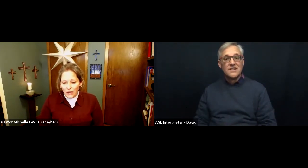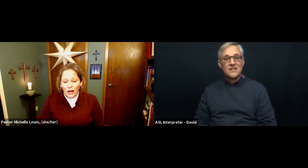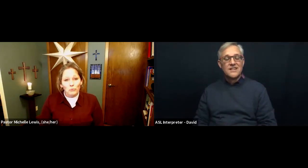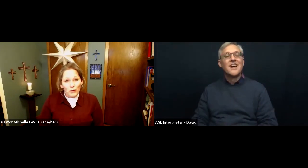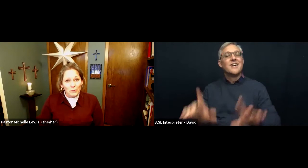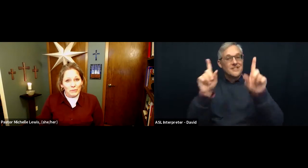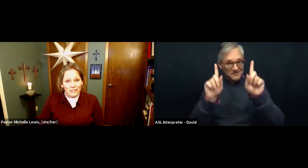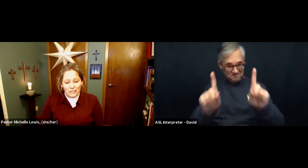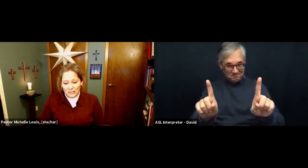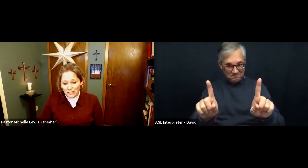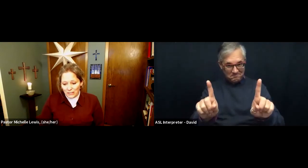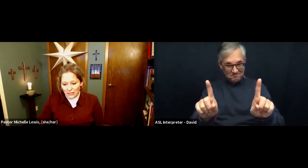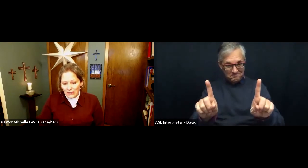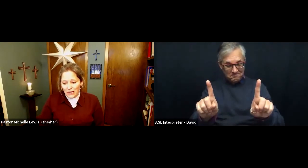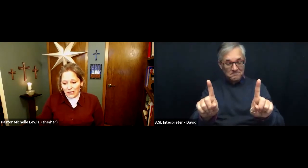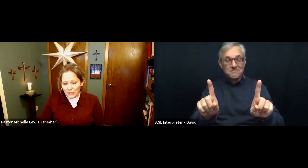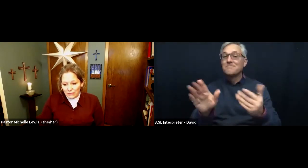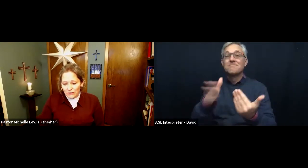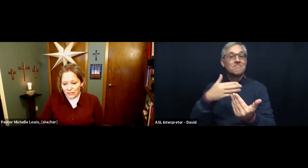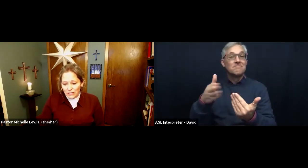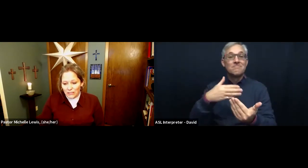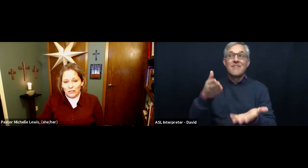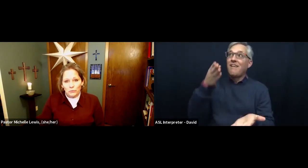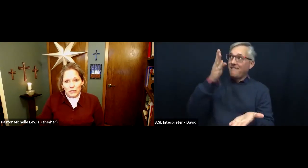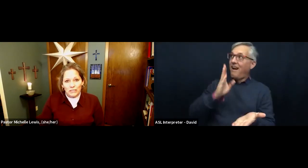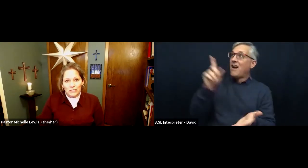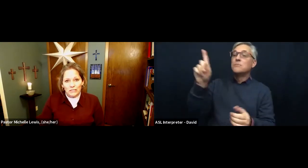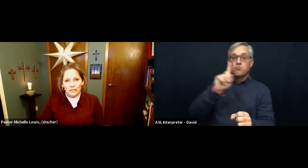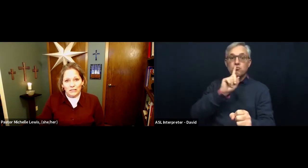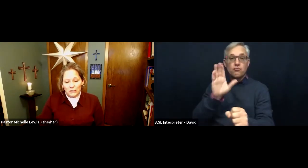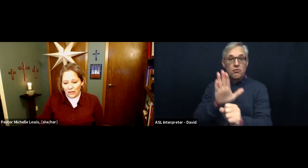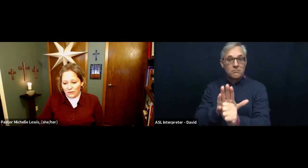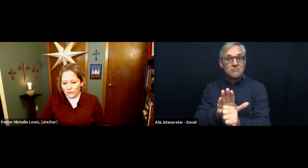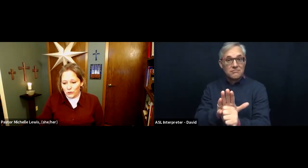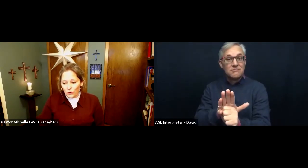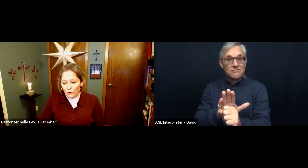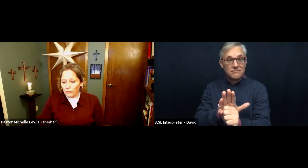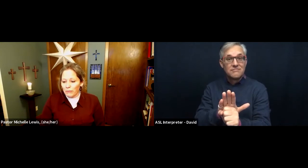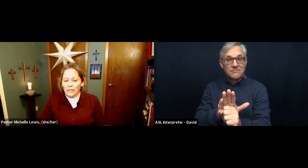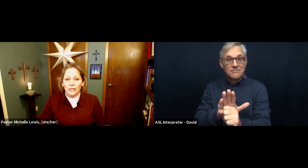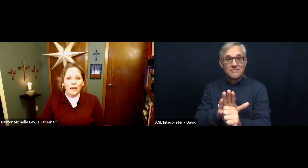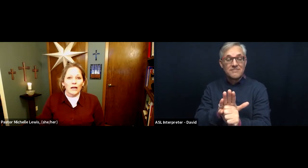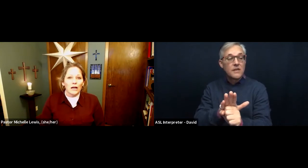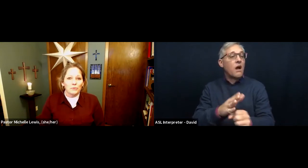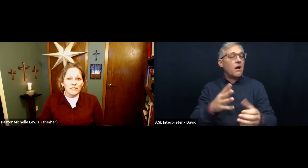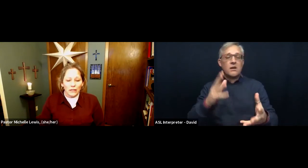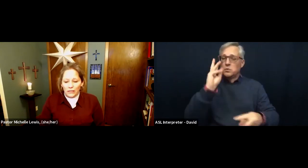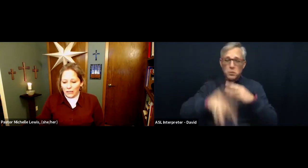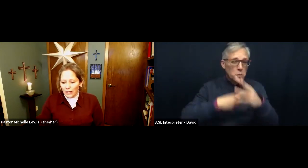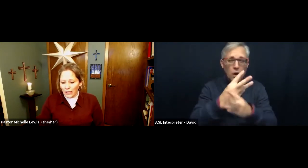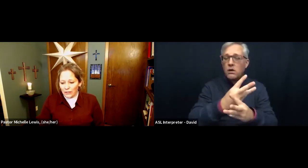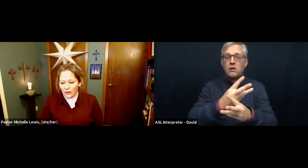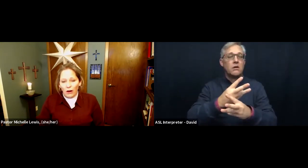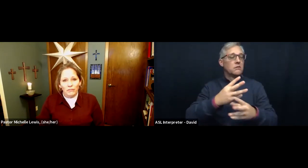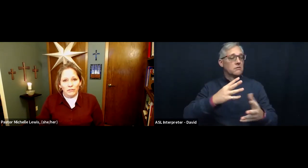still, God promises that even in the midst of so many